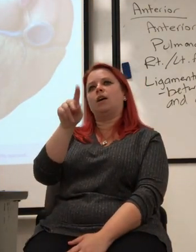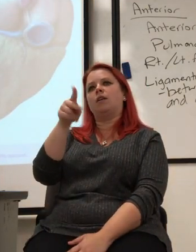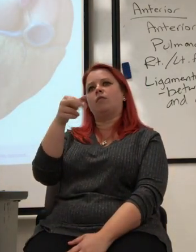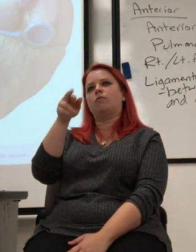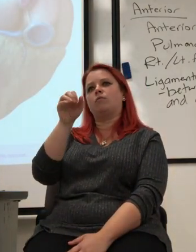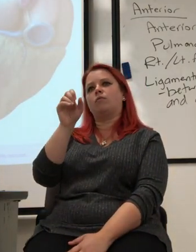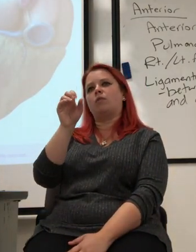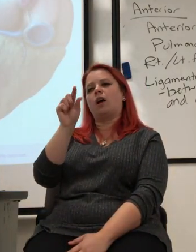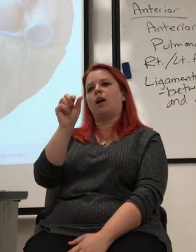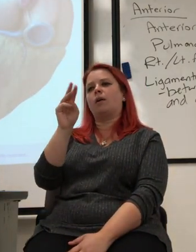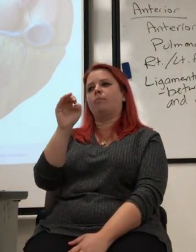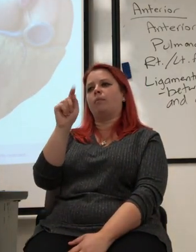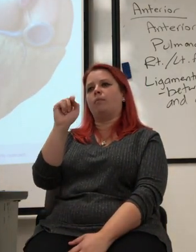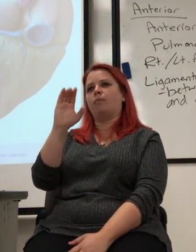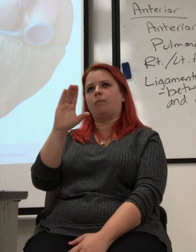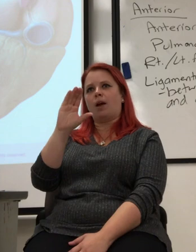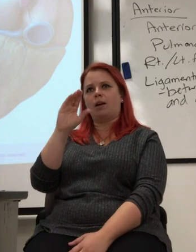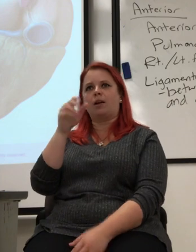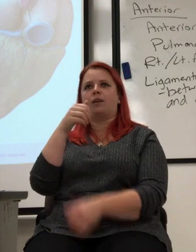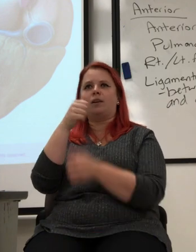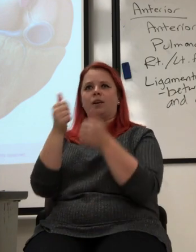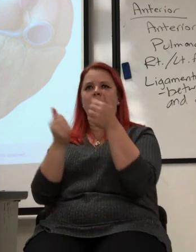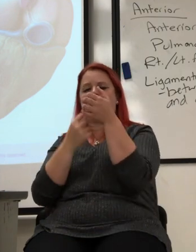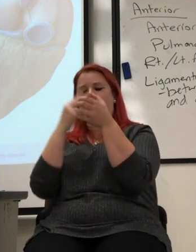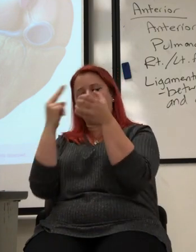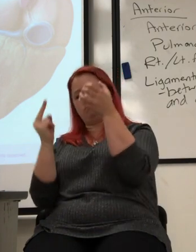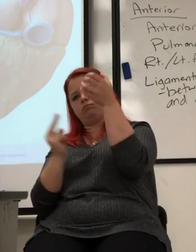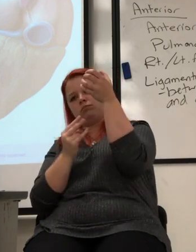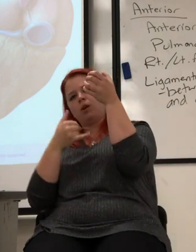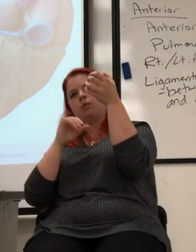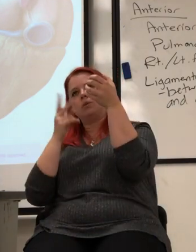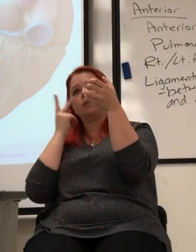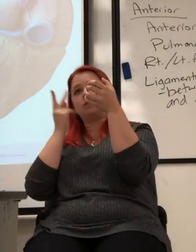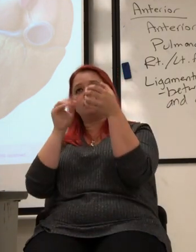view. Okay, we still see the atria on top.